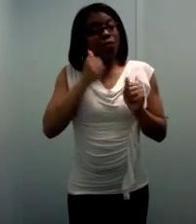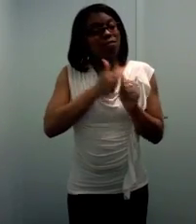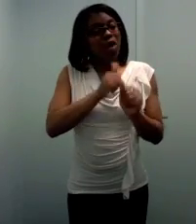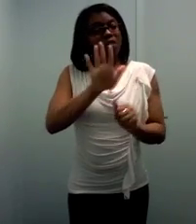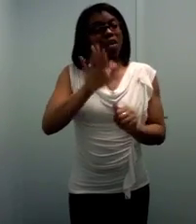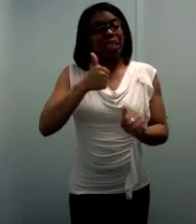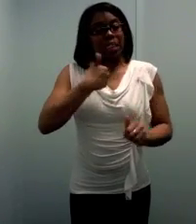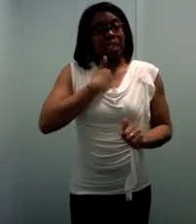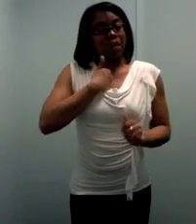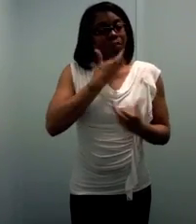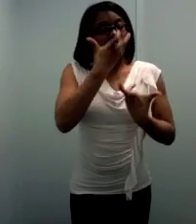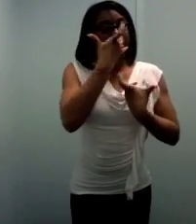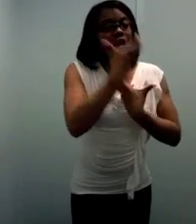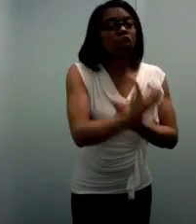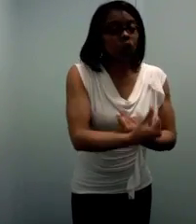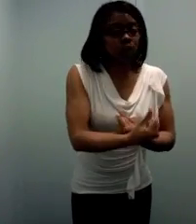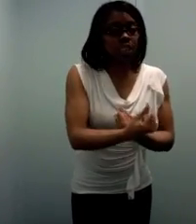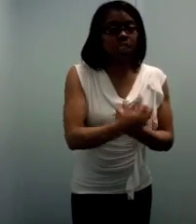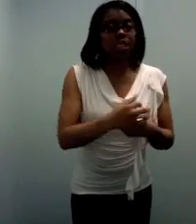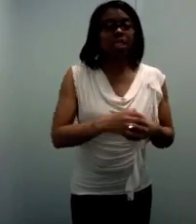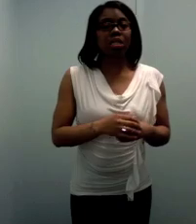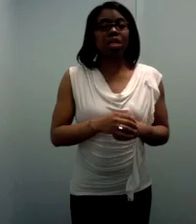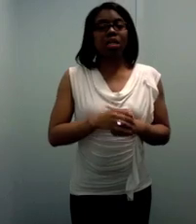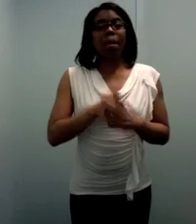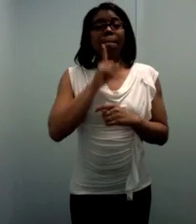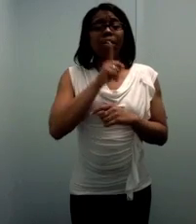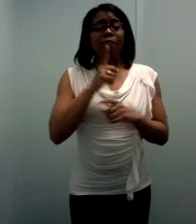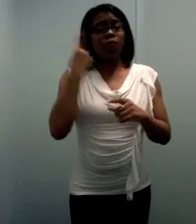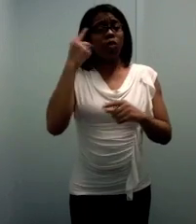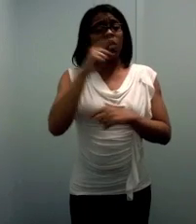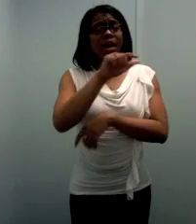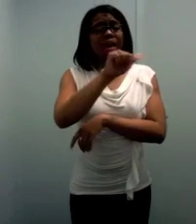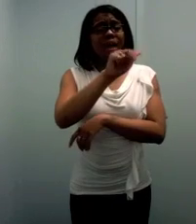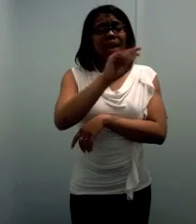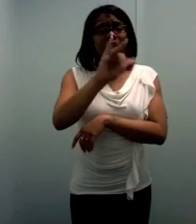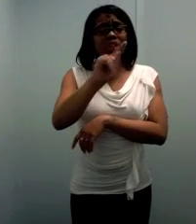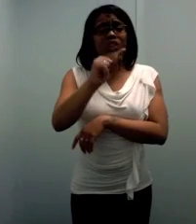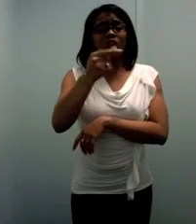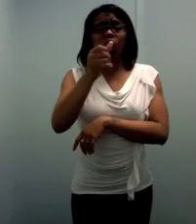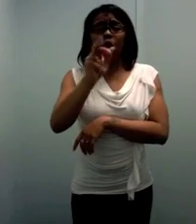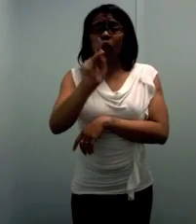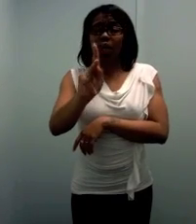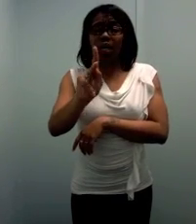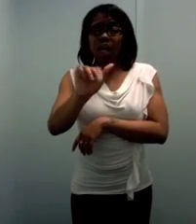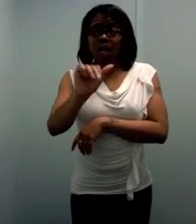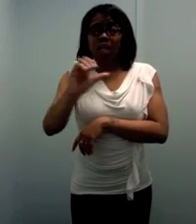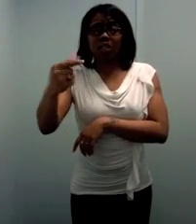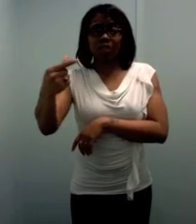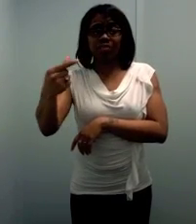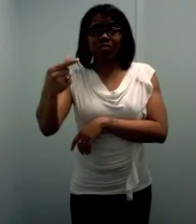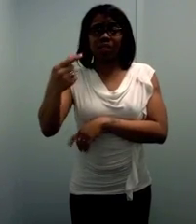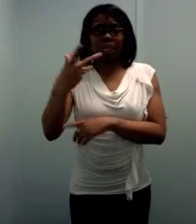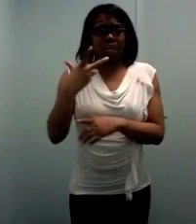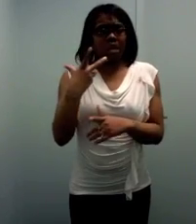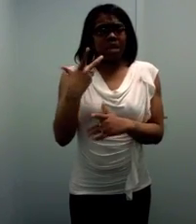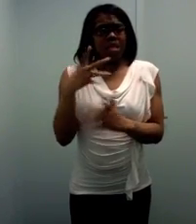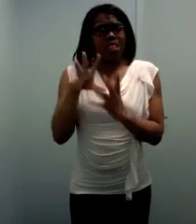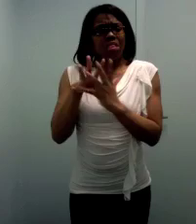I was somewhat interested in ancient Greek, but I don't think that we should force the entire population to learn a subject like ancient Greek. I don't think it's